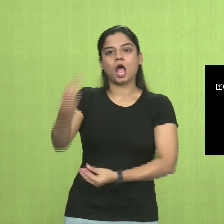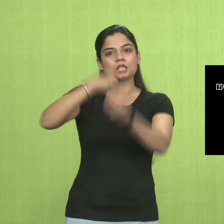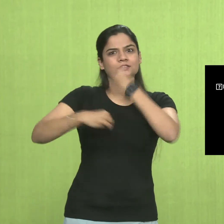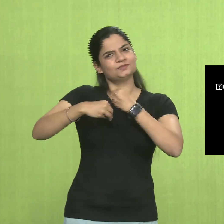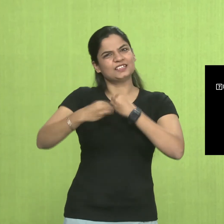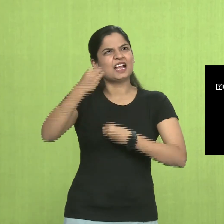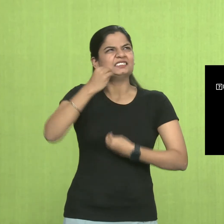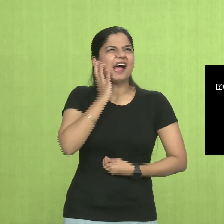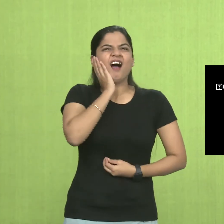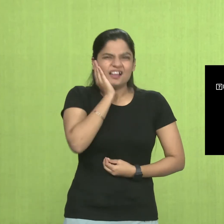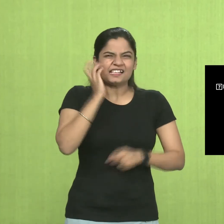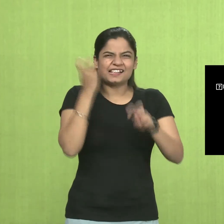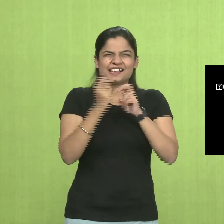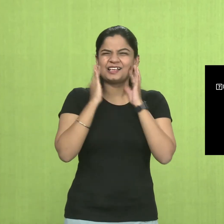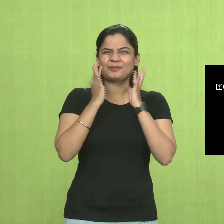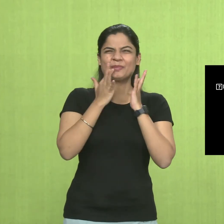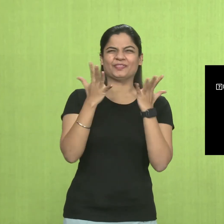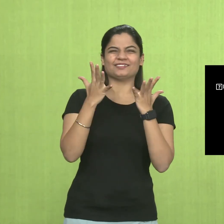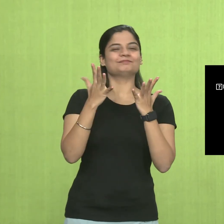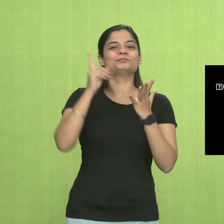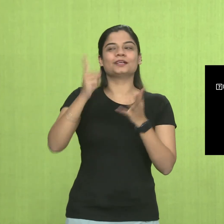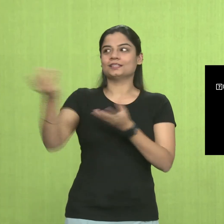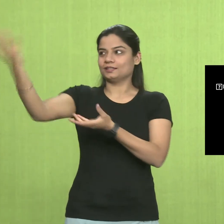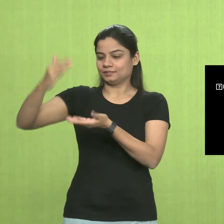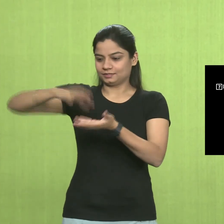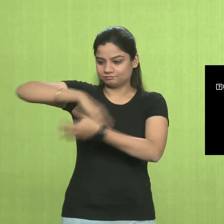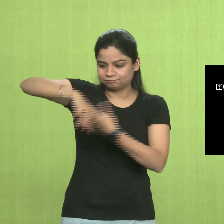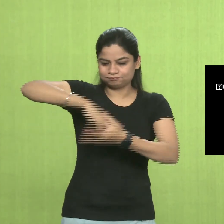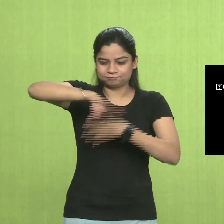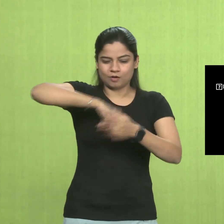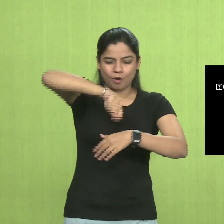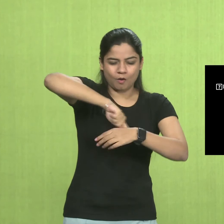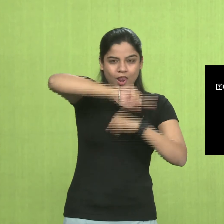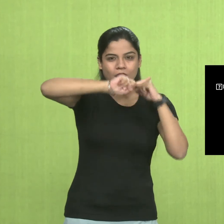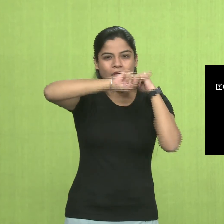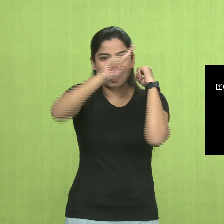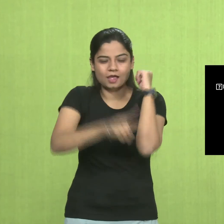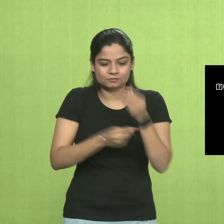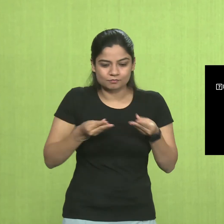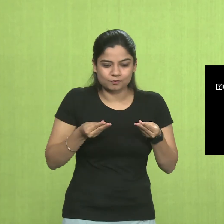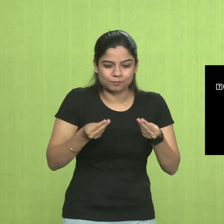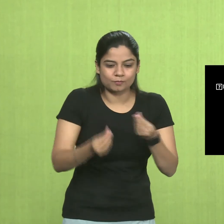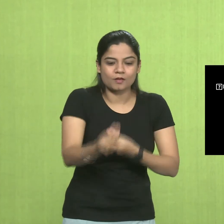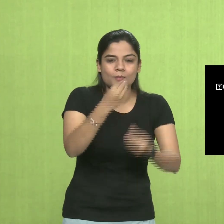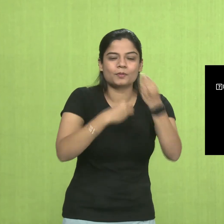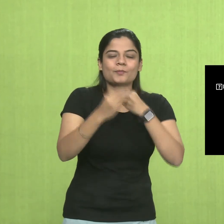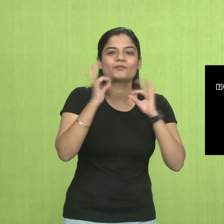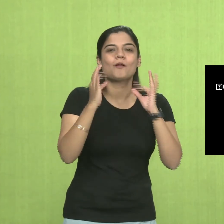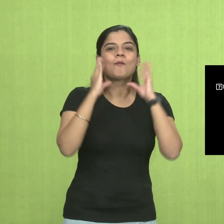that because our teeth can't do it. So we have to cook it, make it soft and easily chewable for ourselves. So